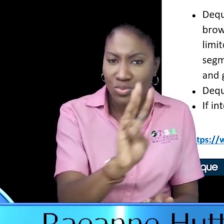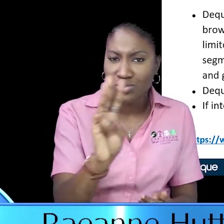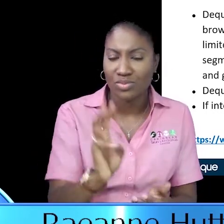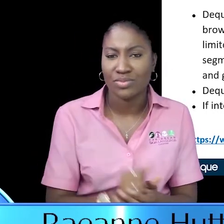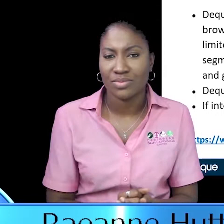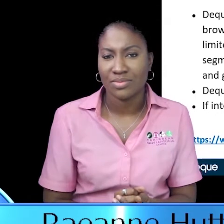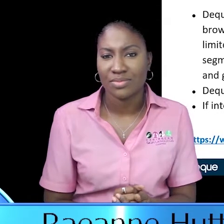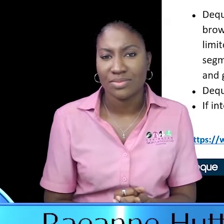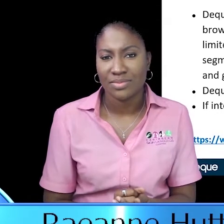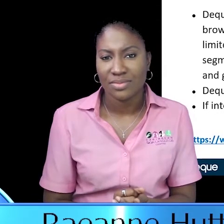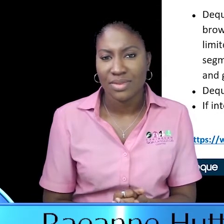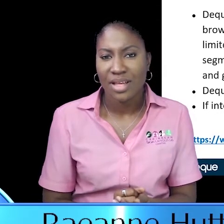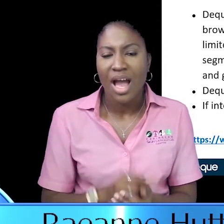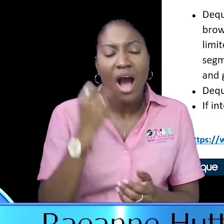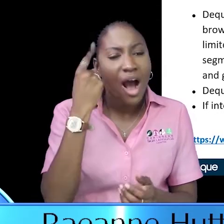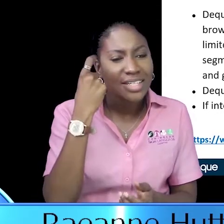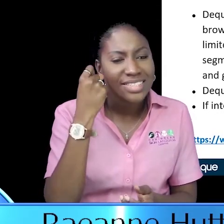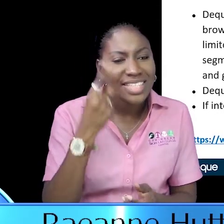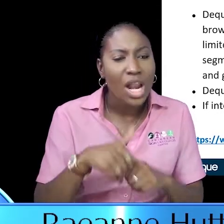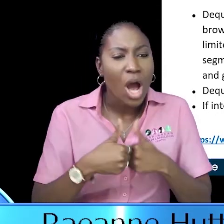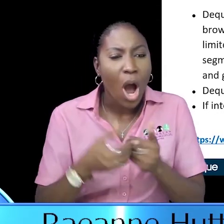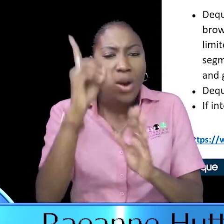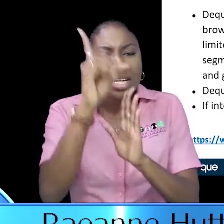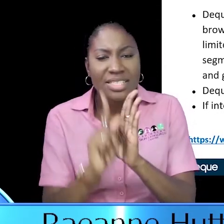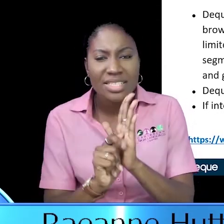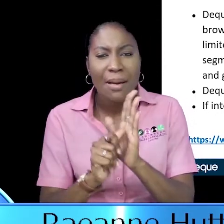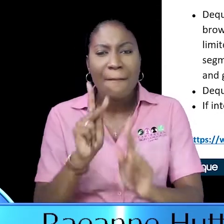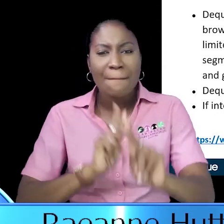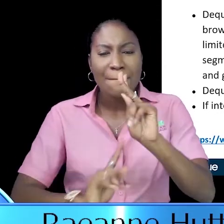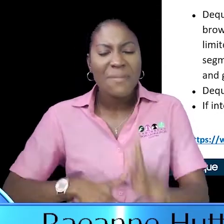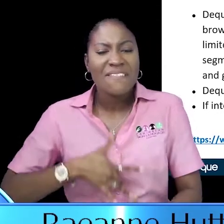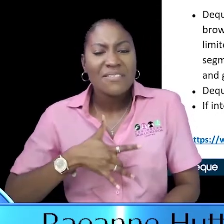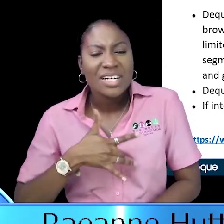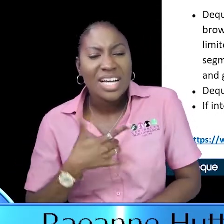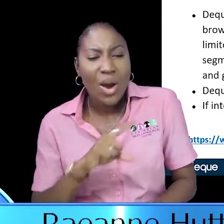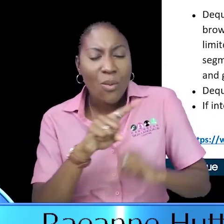beyond that, the thing that I try to tell people is that